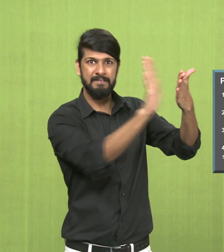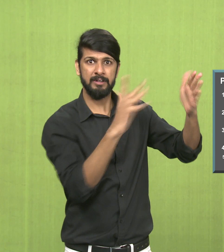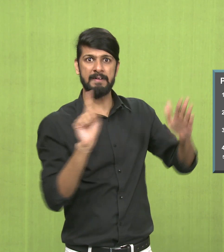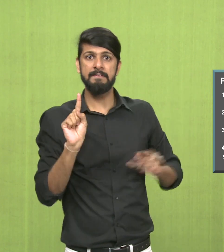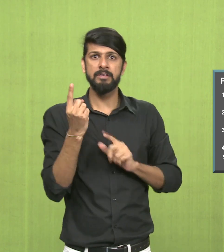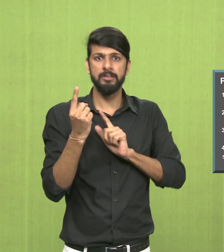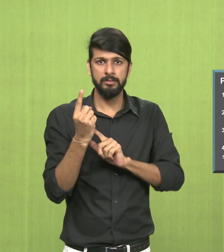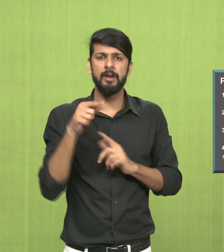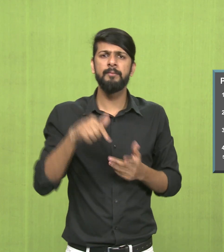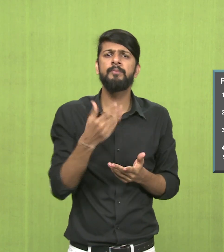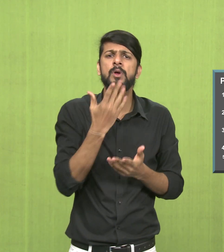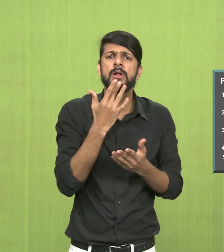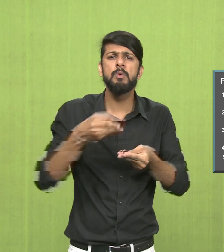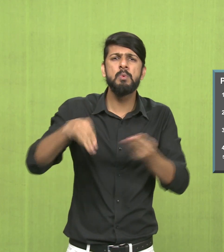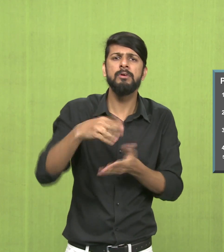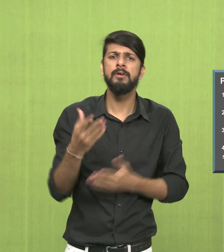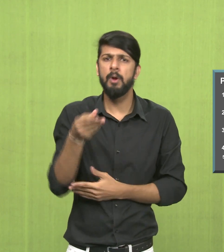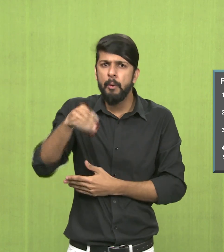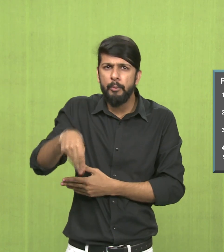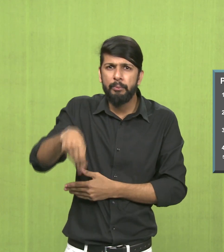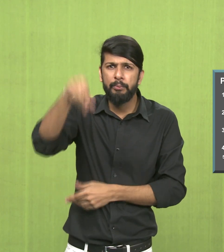The second step is